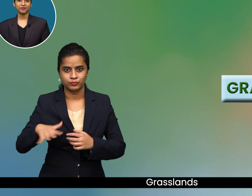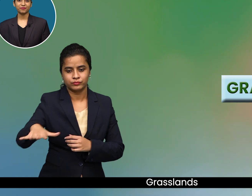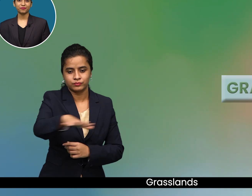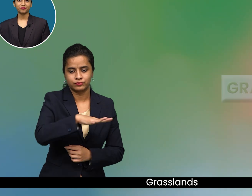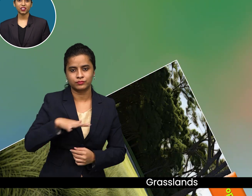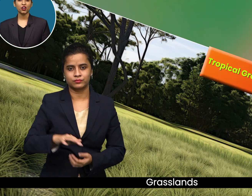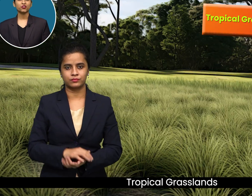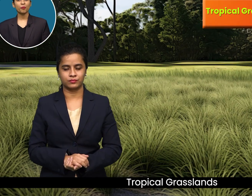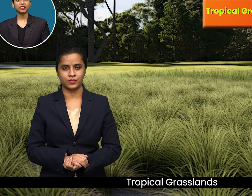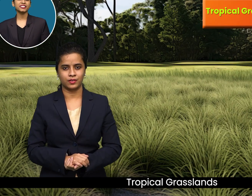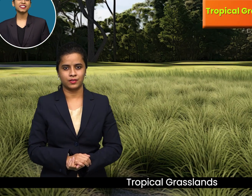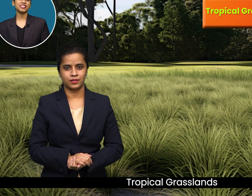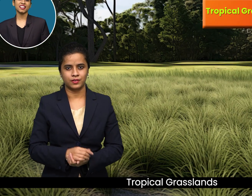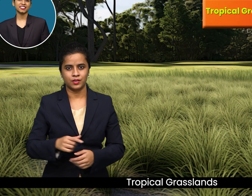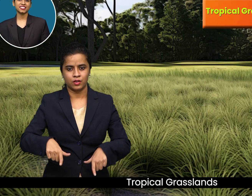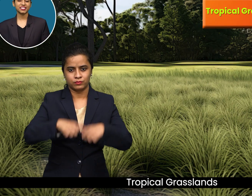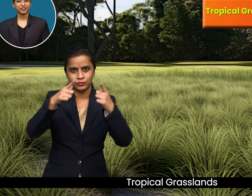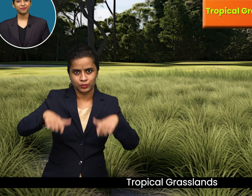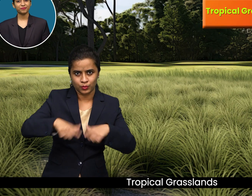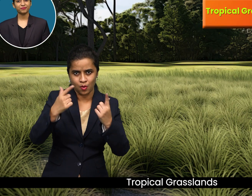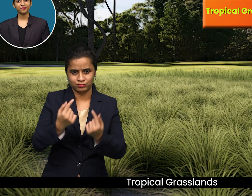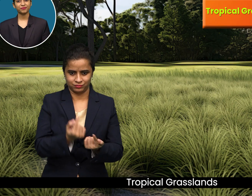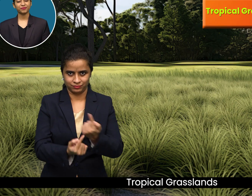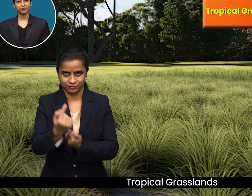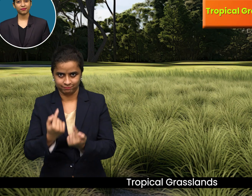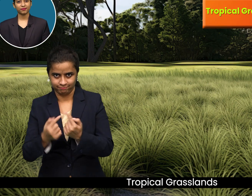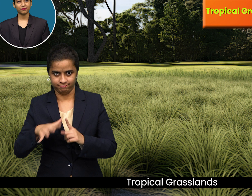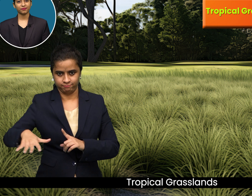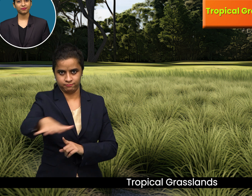Grasslands. Tropical grasslands.